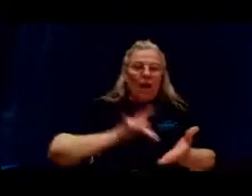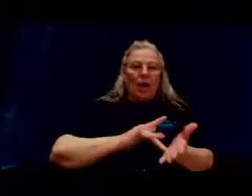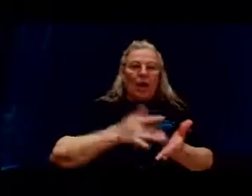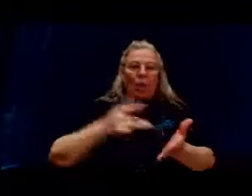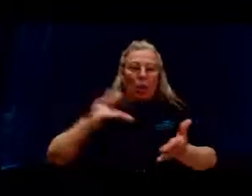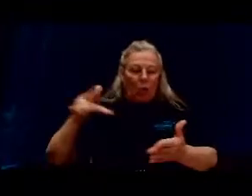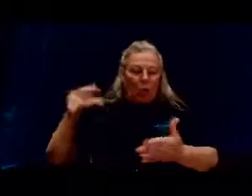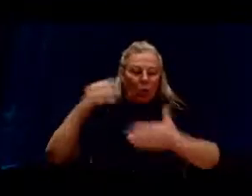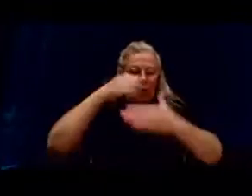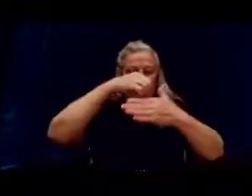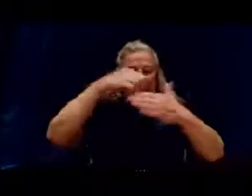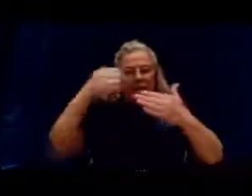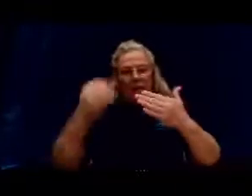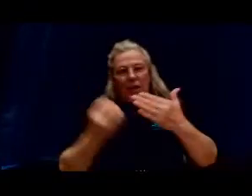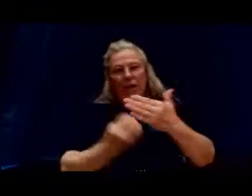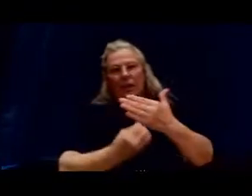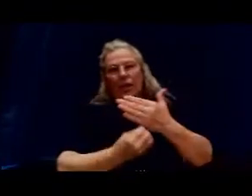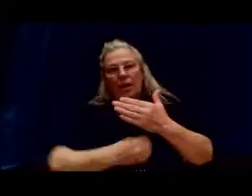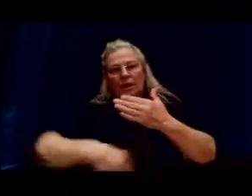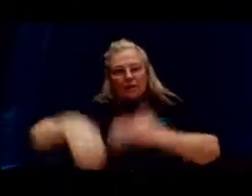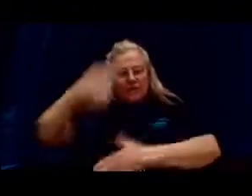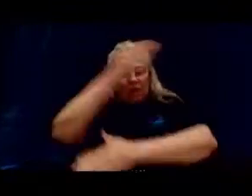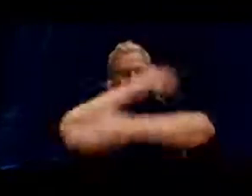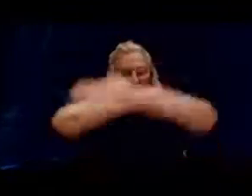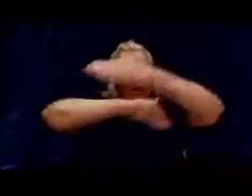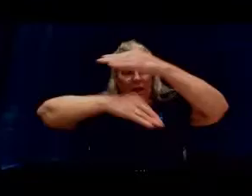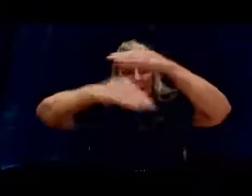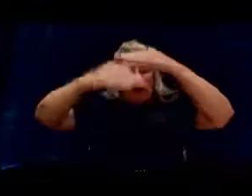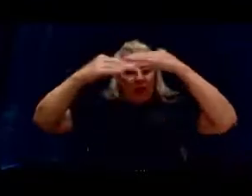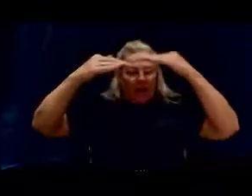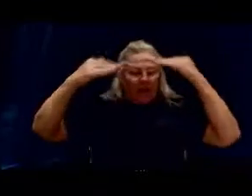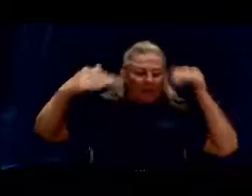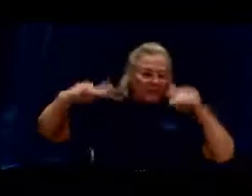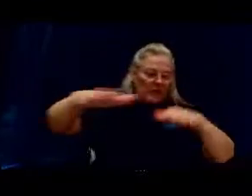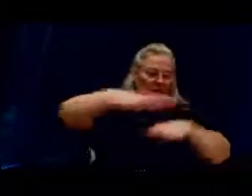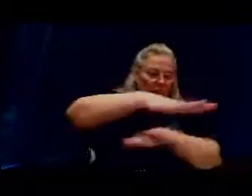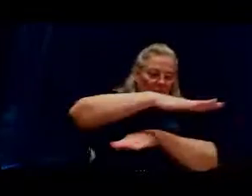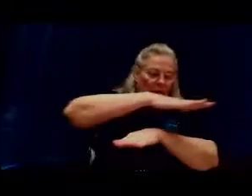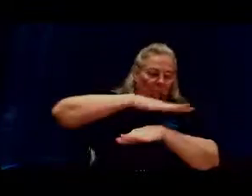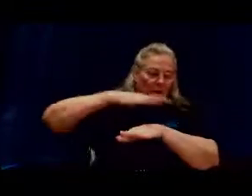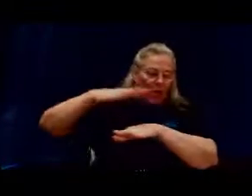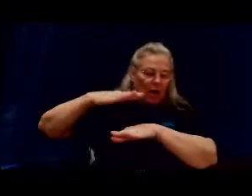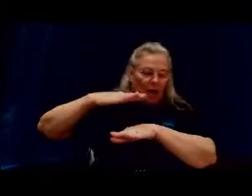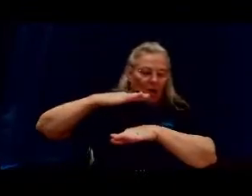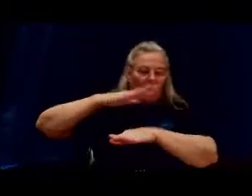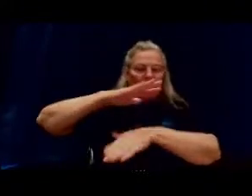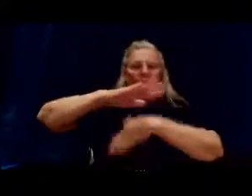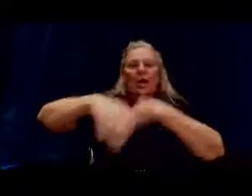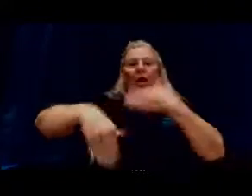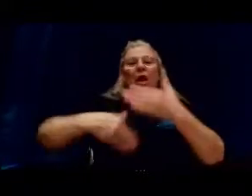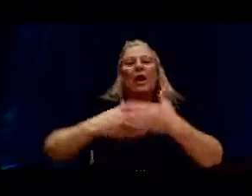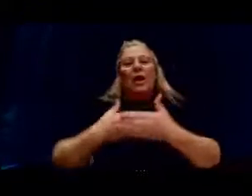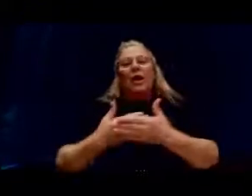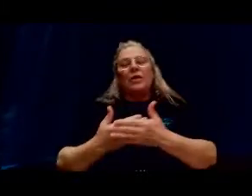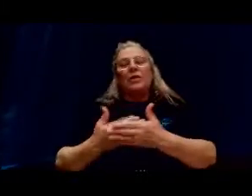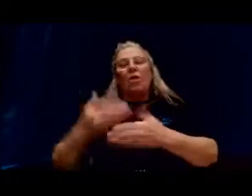Thy glory gives the heavens above, and